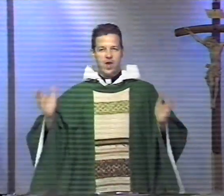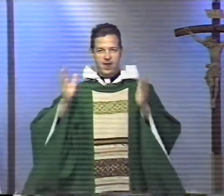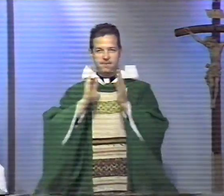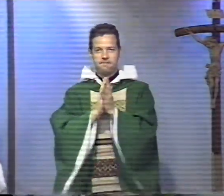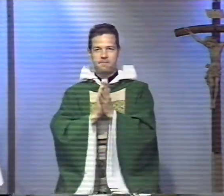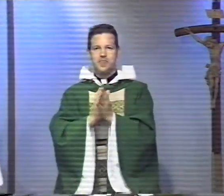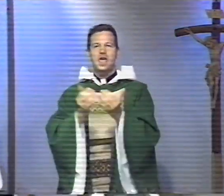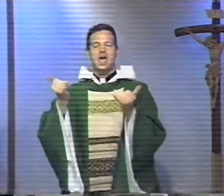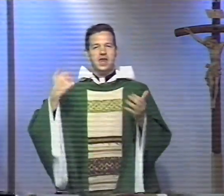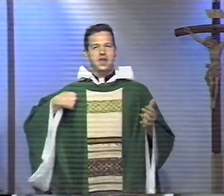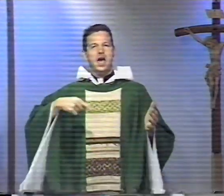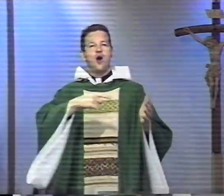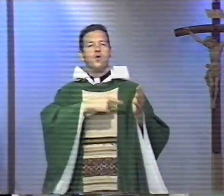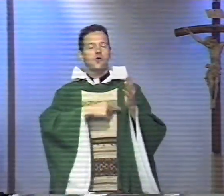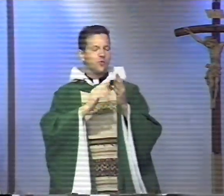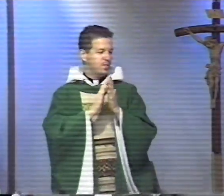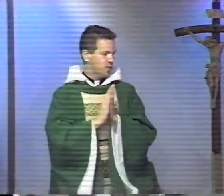Amen. And now we pray.